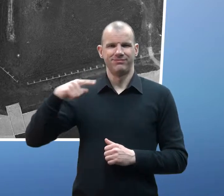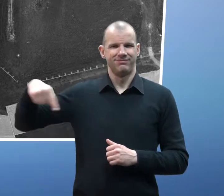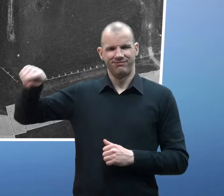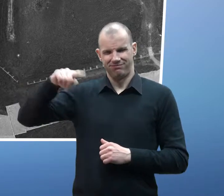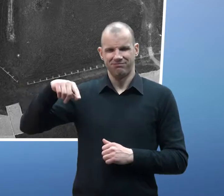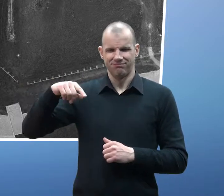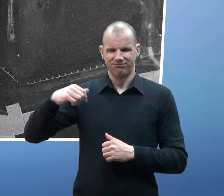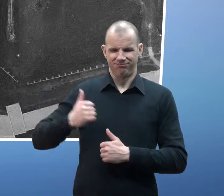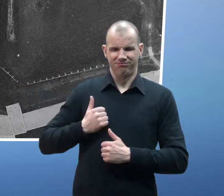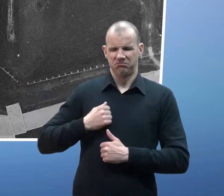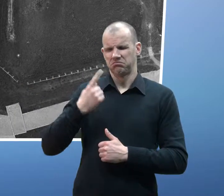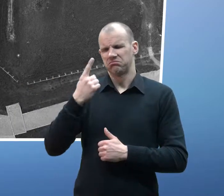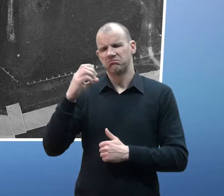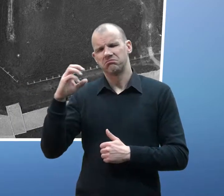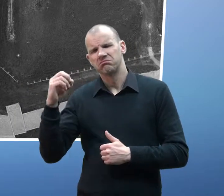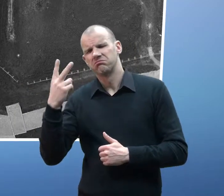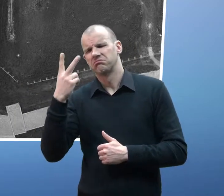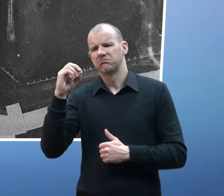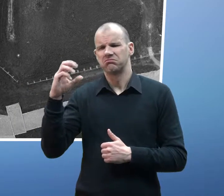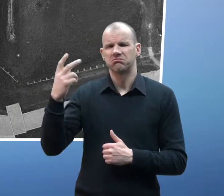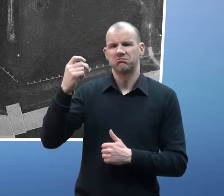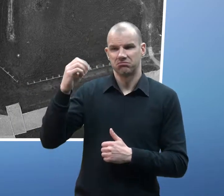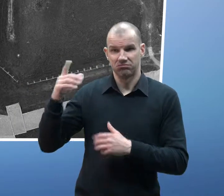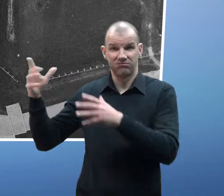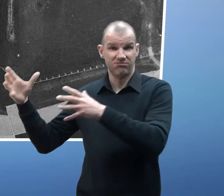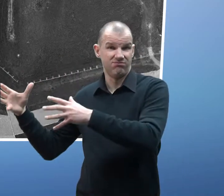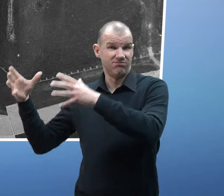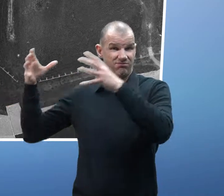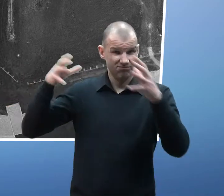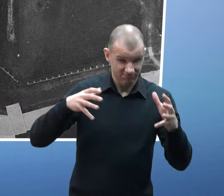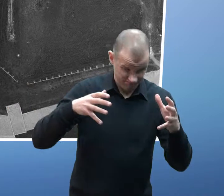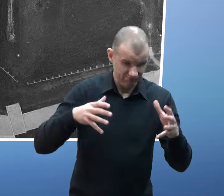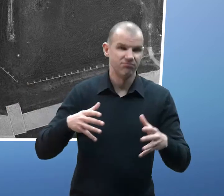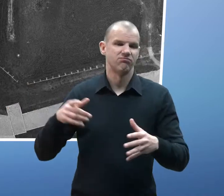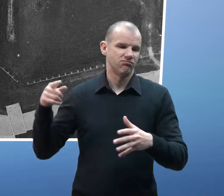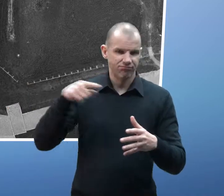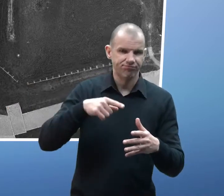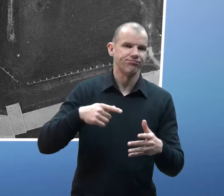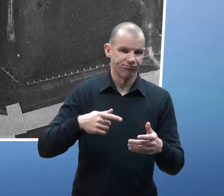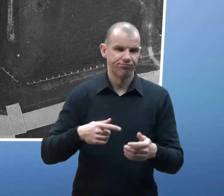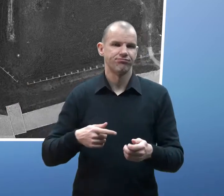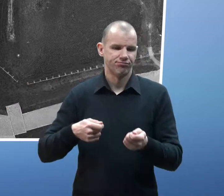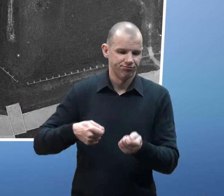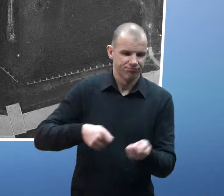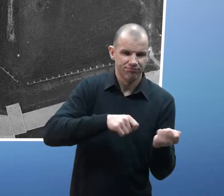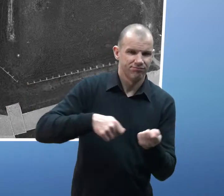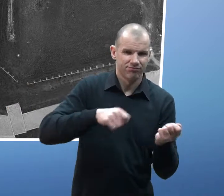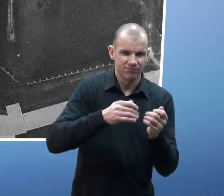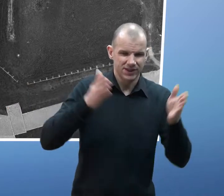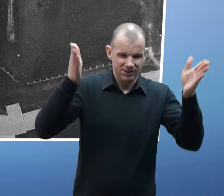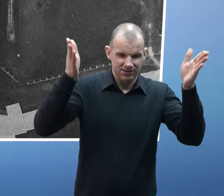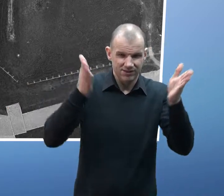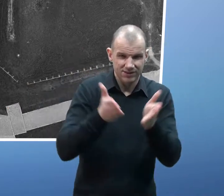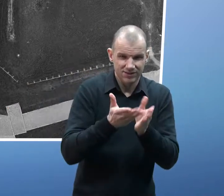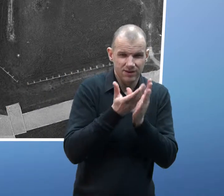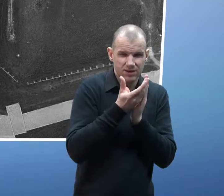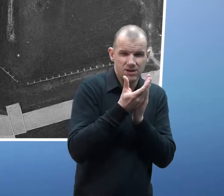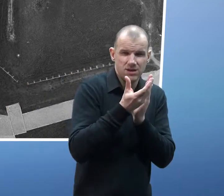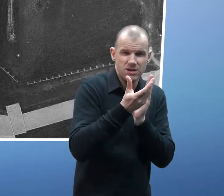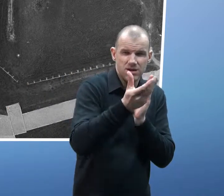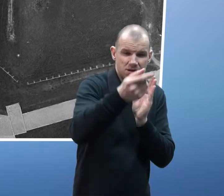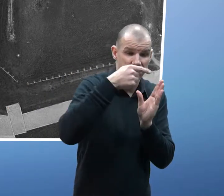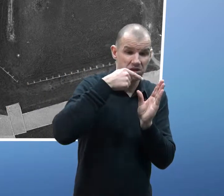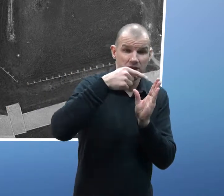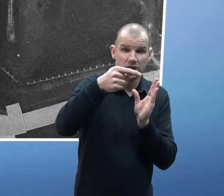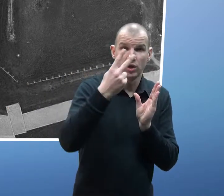hundred Soviet war prisoners were transported to the fort. In the field nearby, they dug trenches of 200 meters